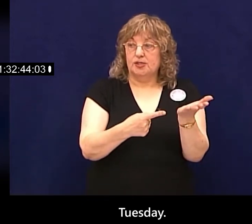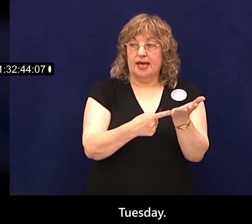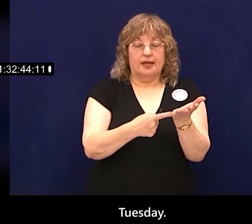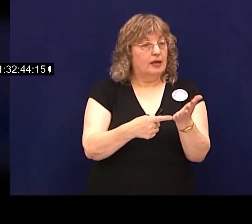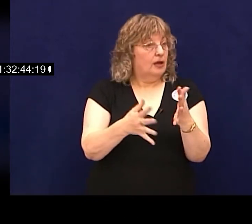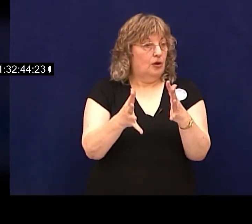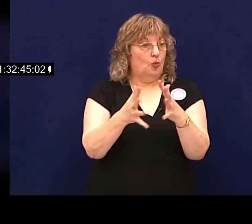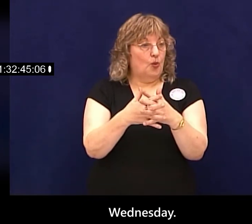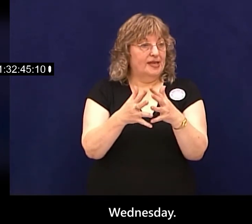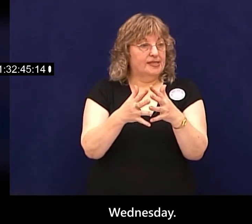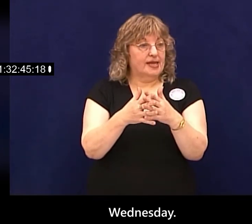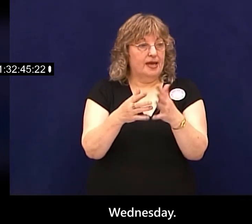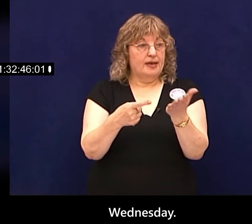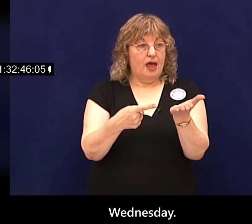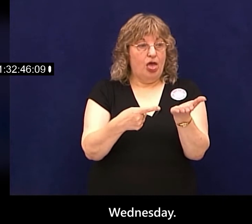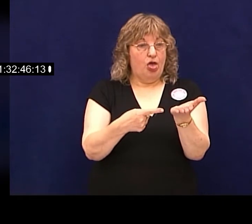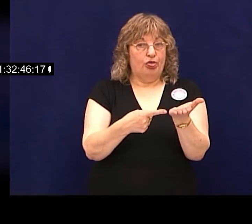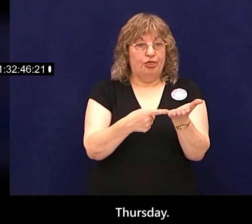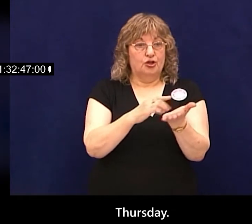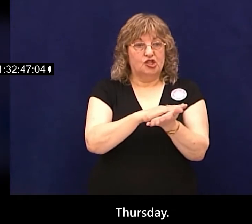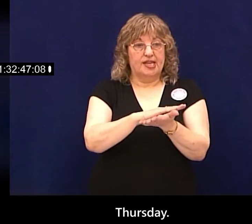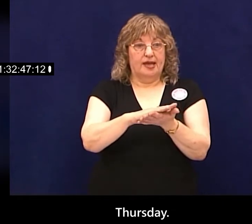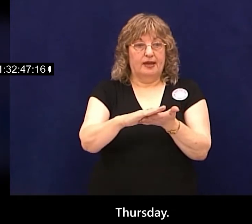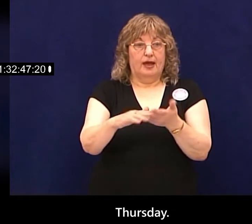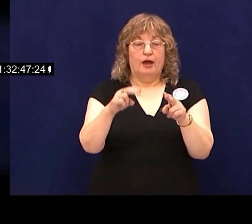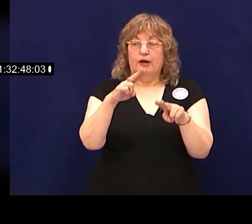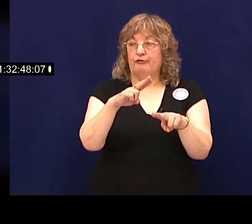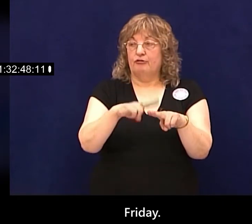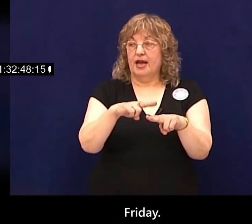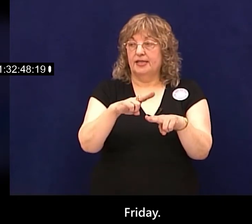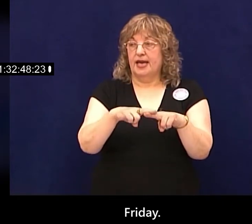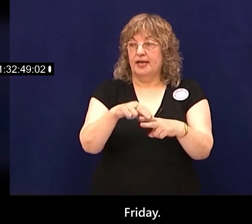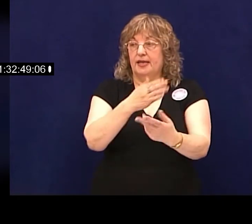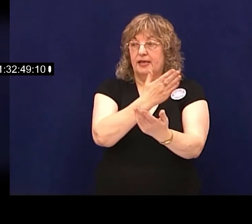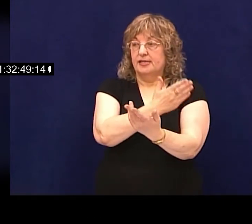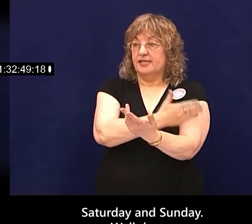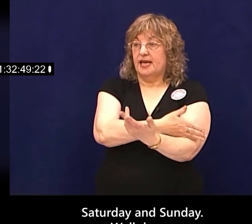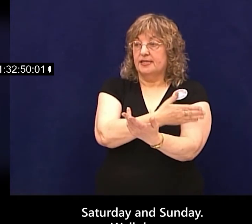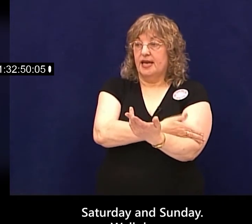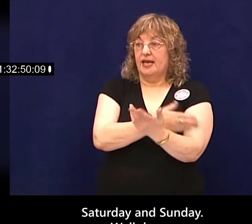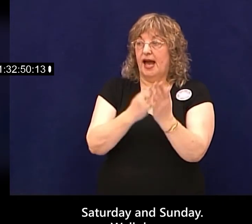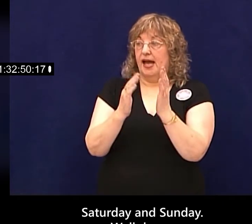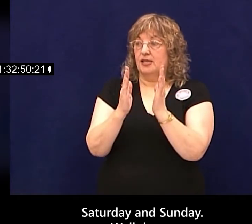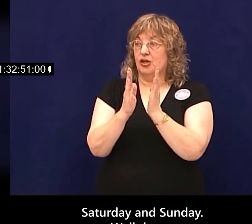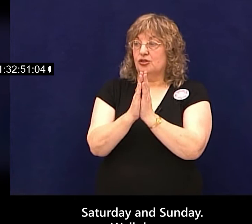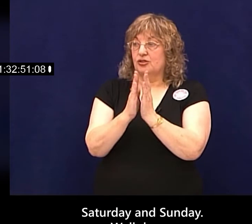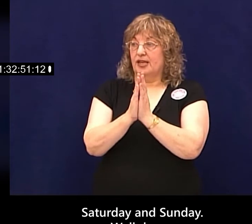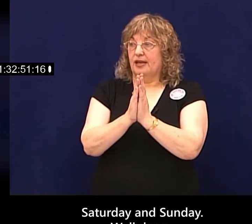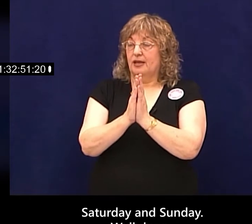Tuesday, Wednesday, Thursday, Friday, Saturday and Sunday.